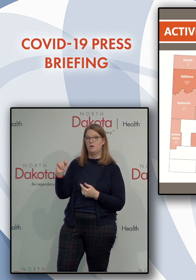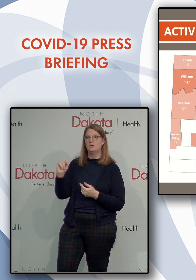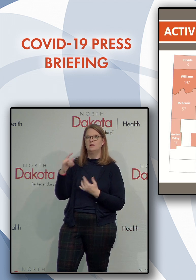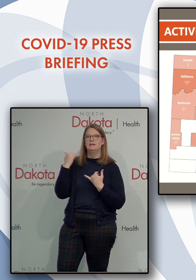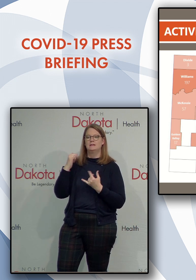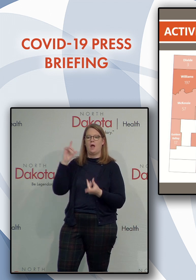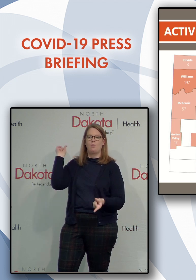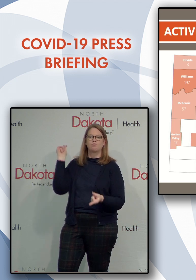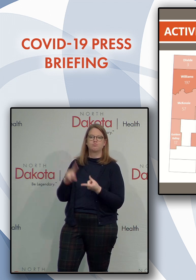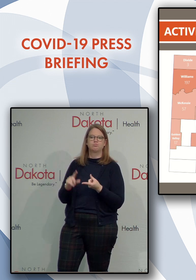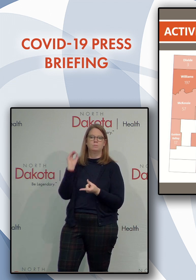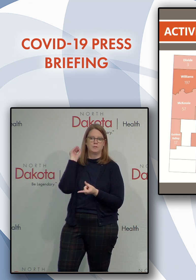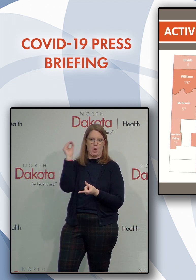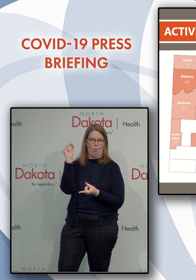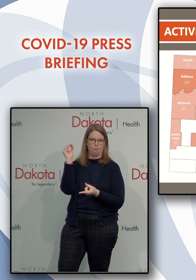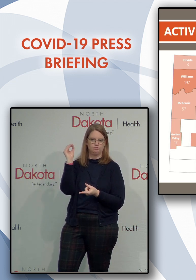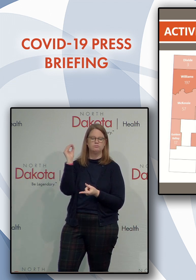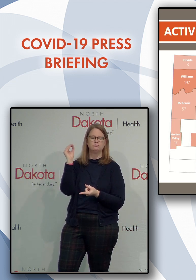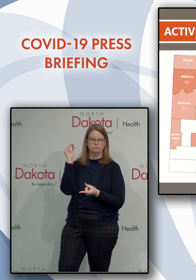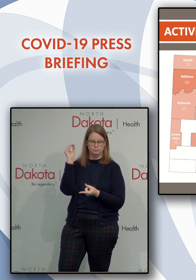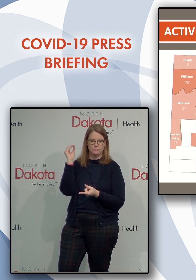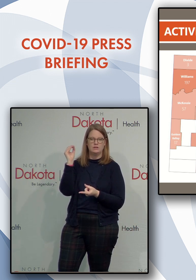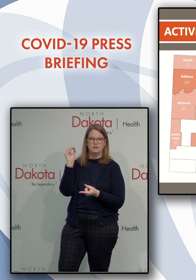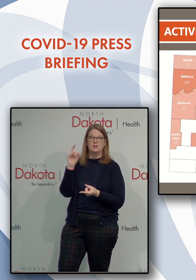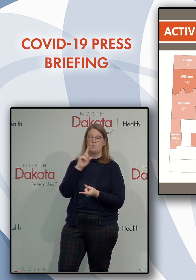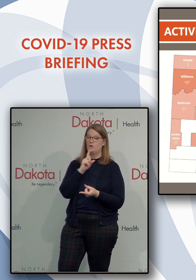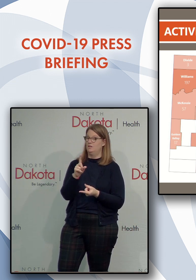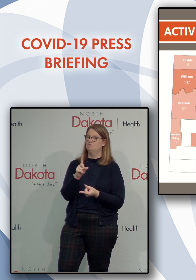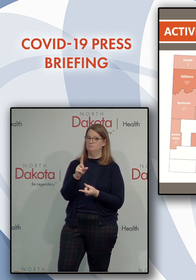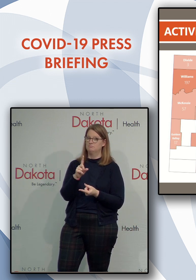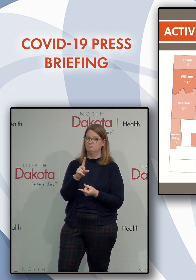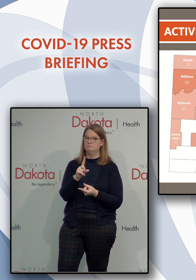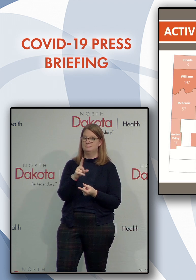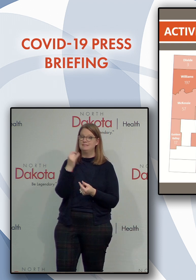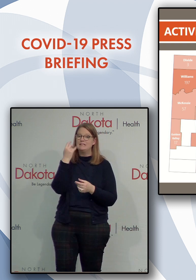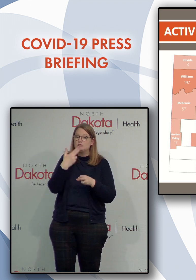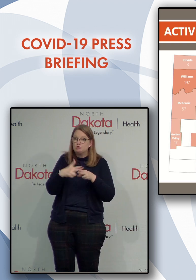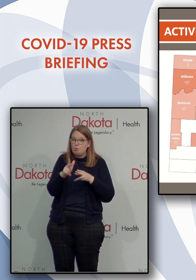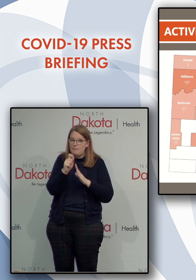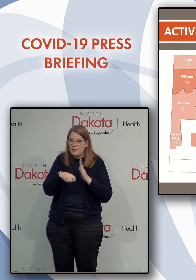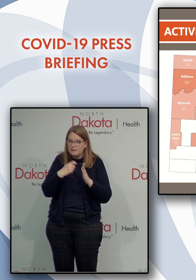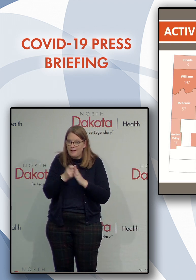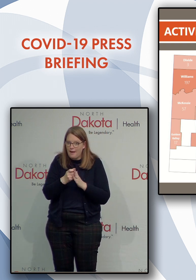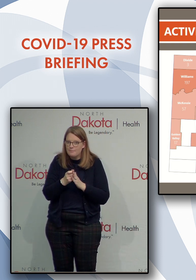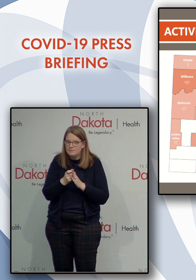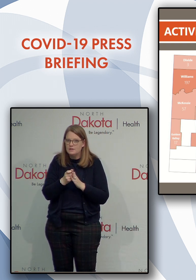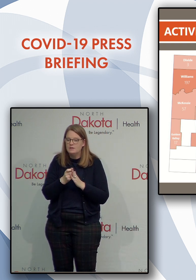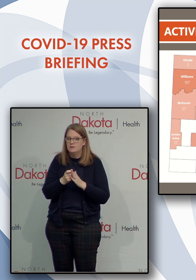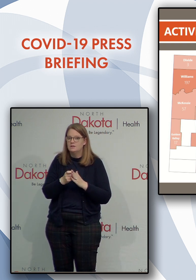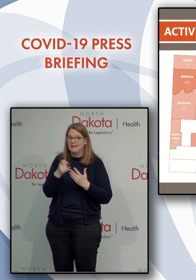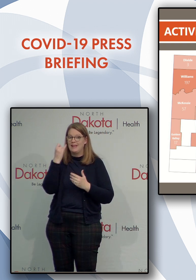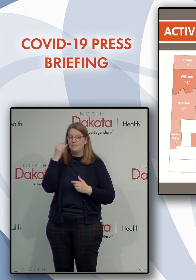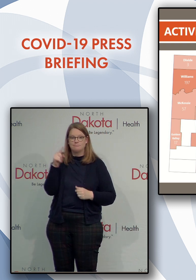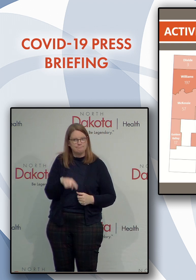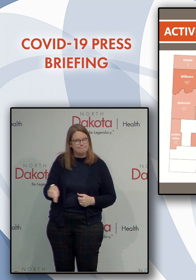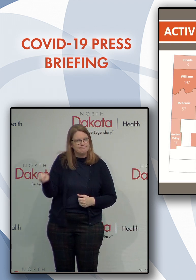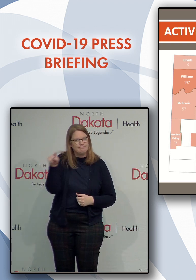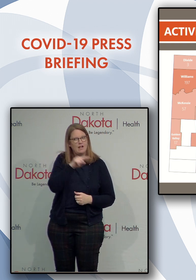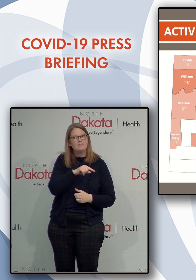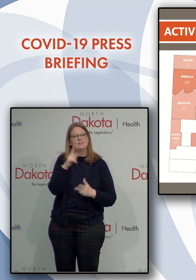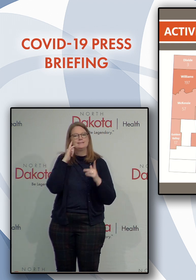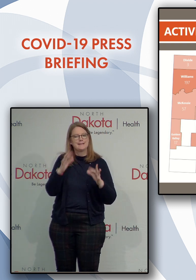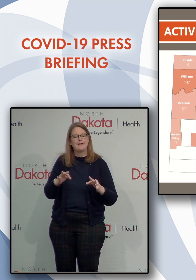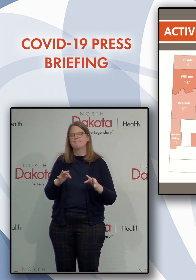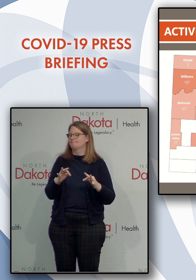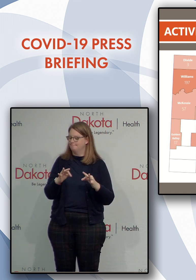to no current active cases. So it just goes to show what can be done in a short period of time when North Dakotans put their minds to